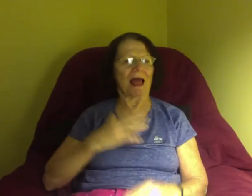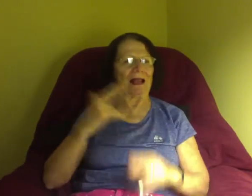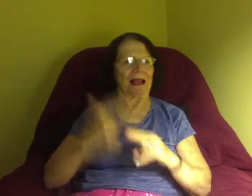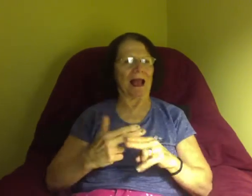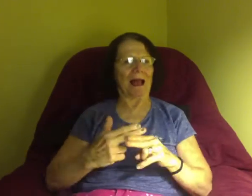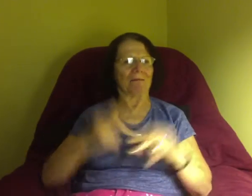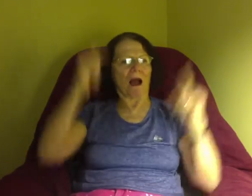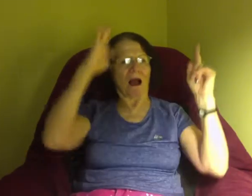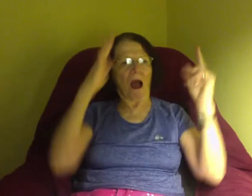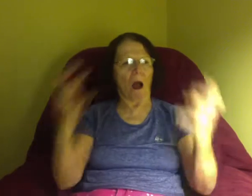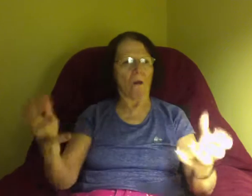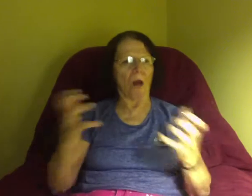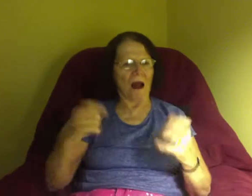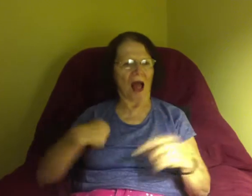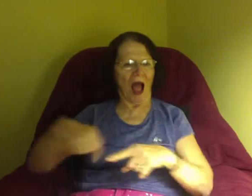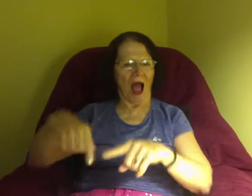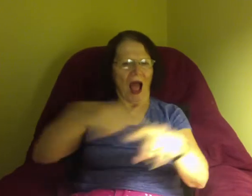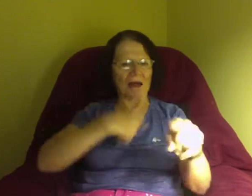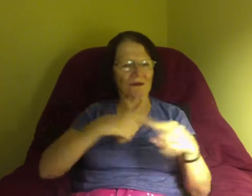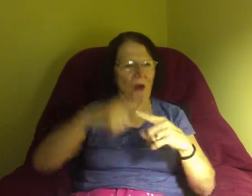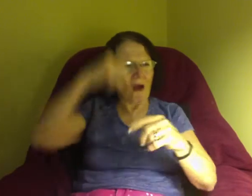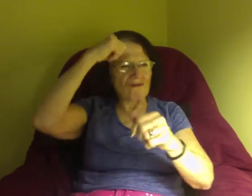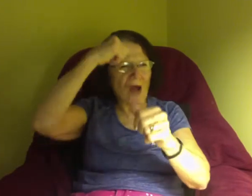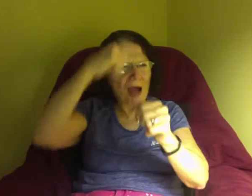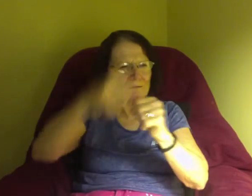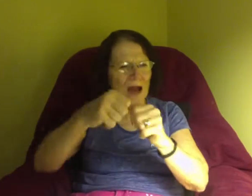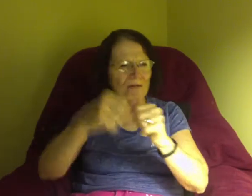I'm not going to do it.